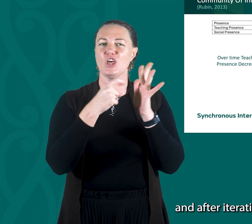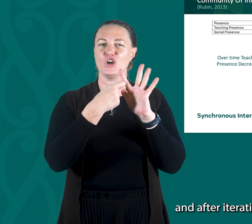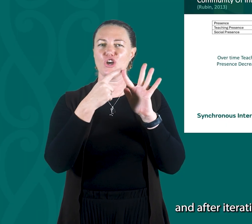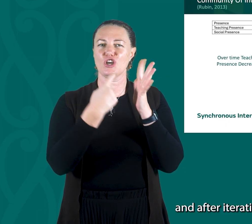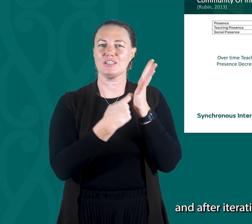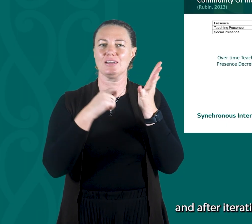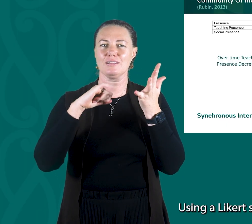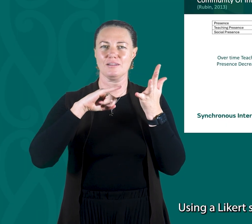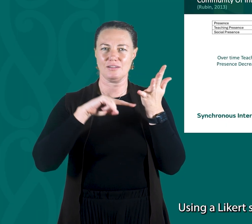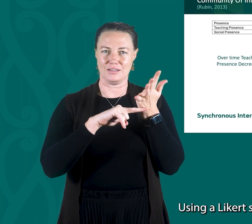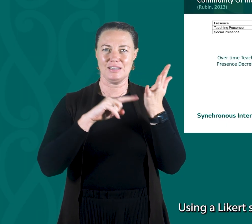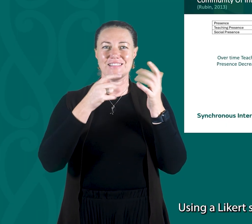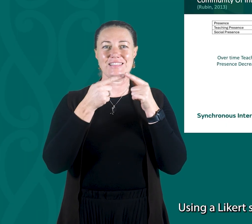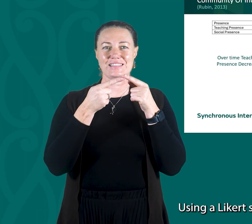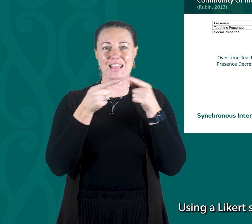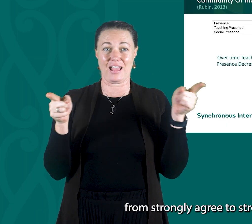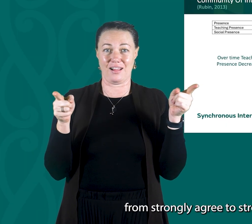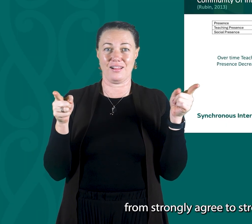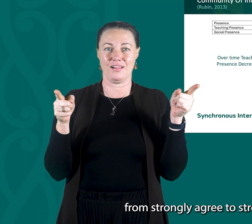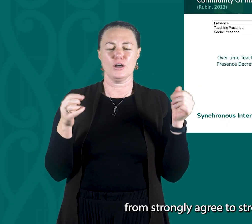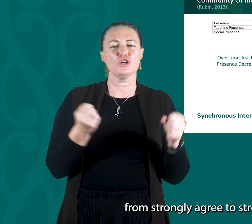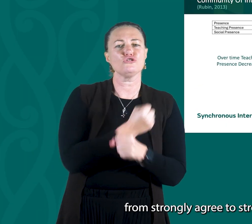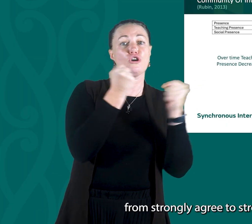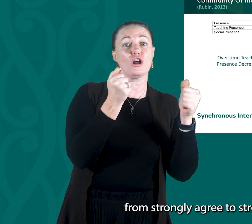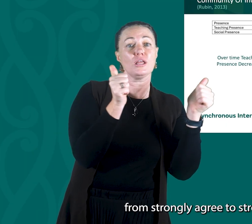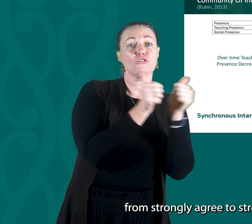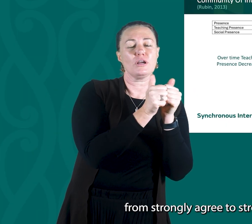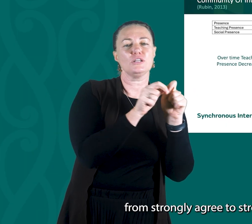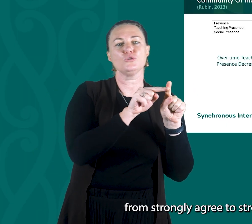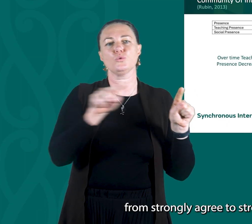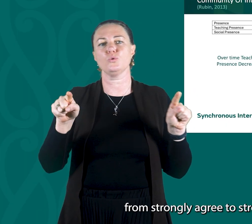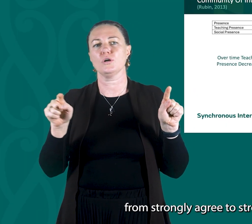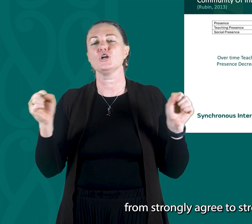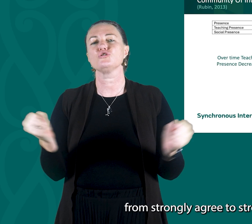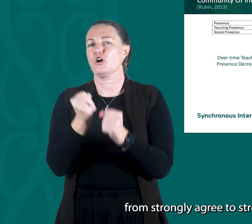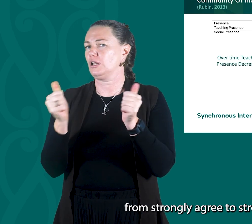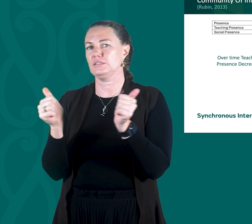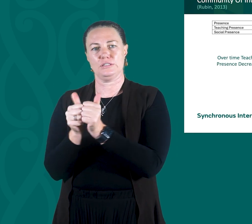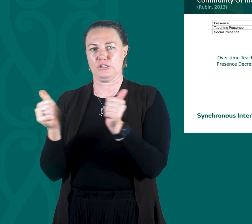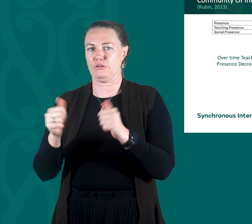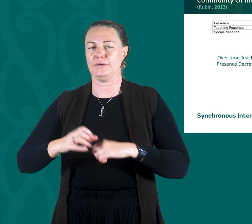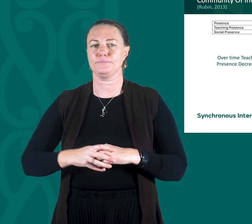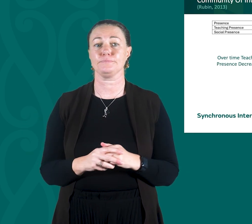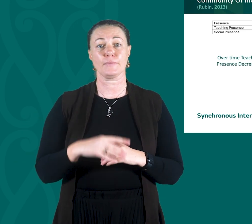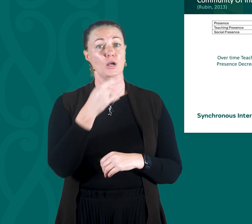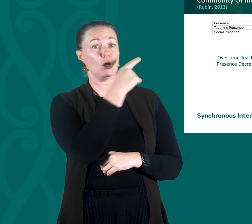2, using a Likert scale from strongly agree to strongly disagree.